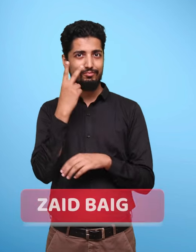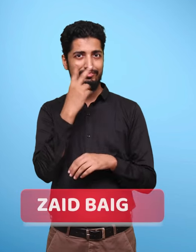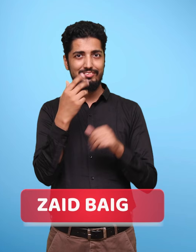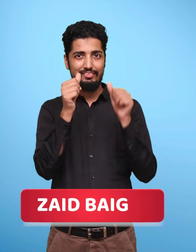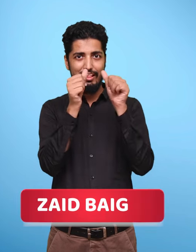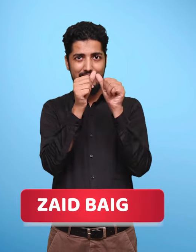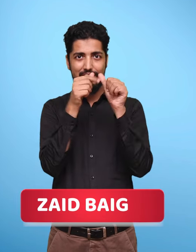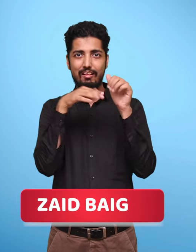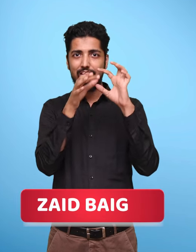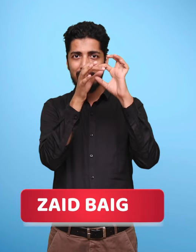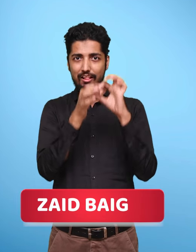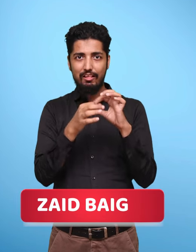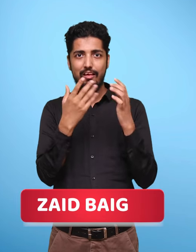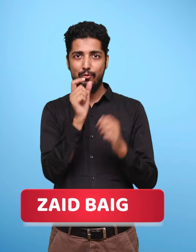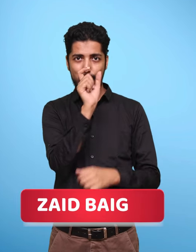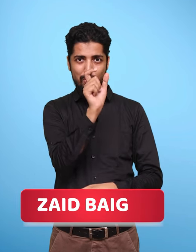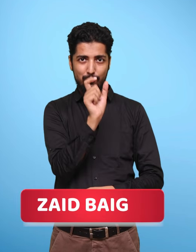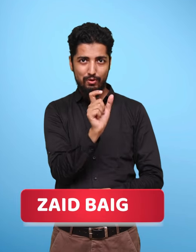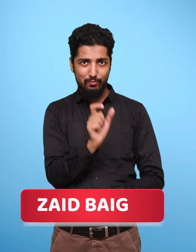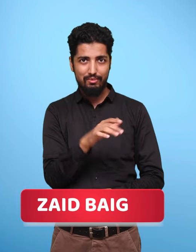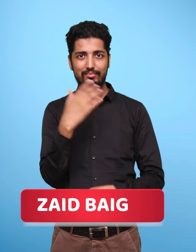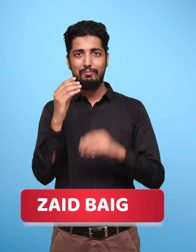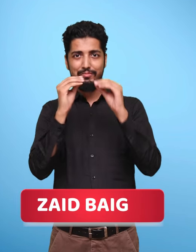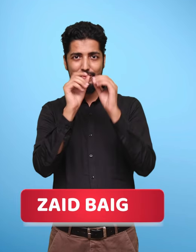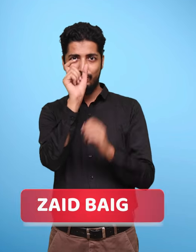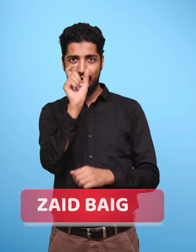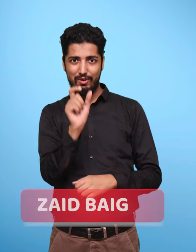Notice the initial sounds of the words in each row.